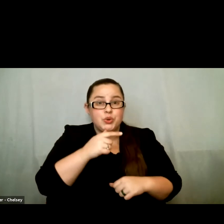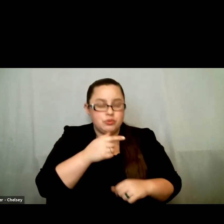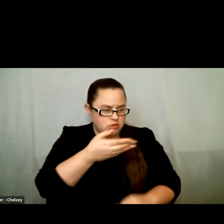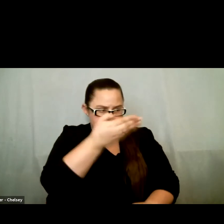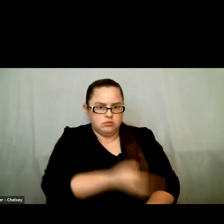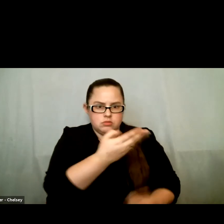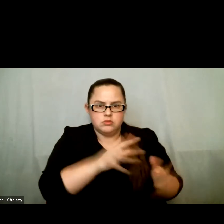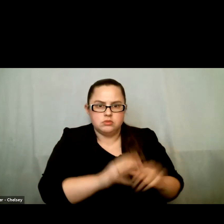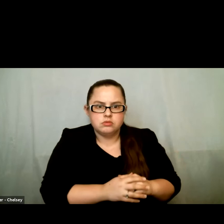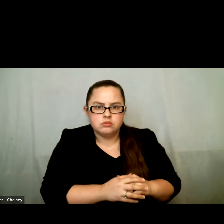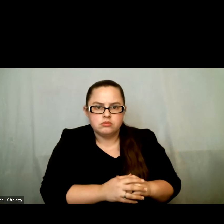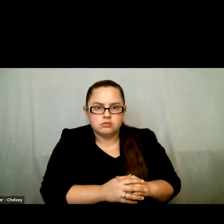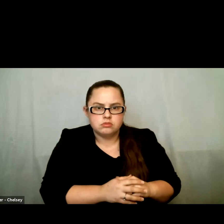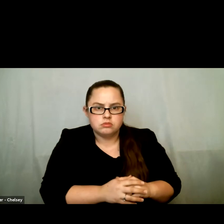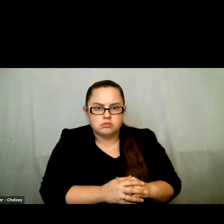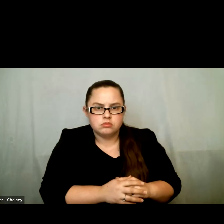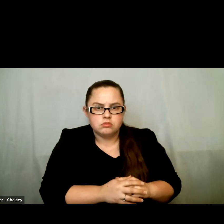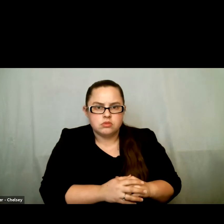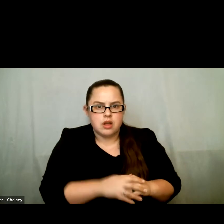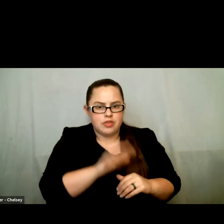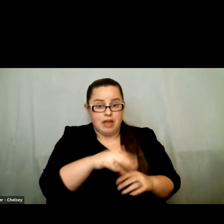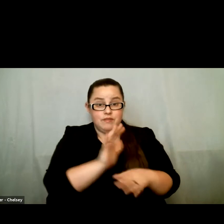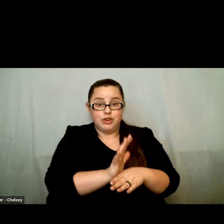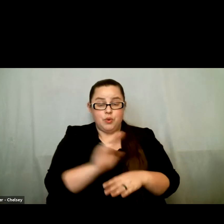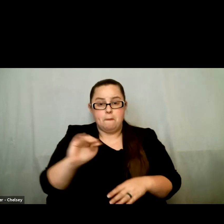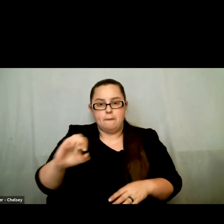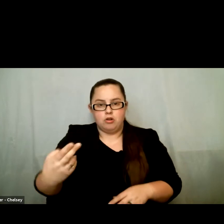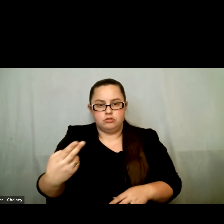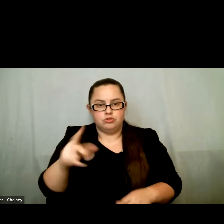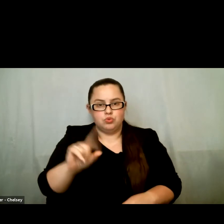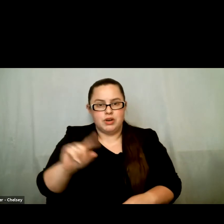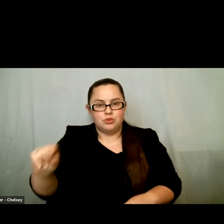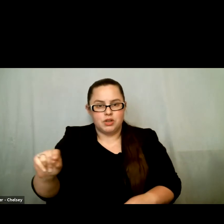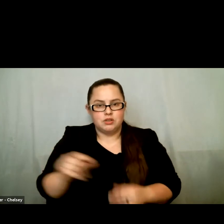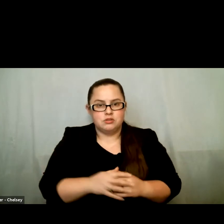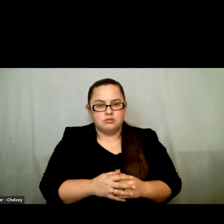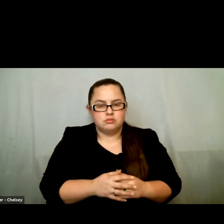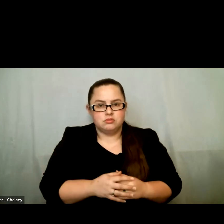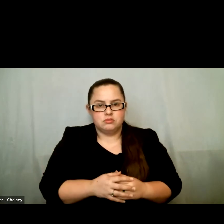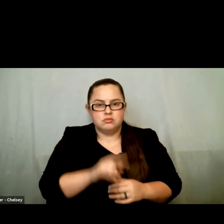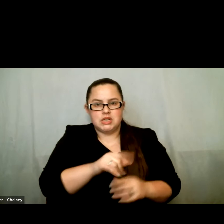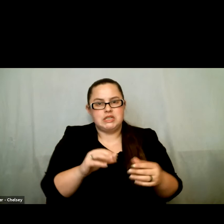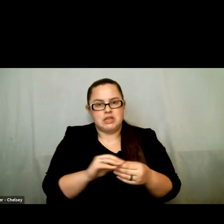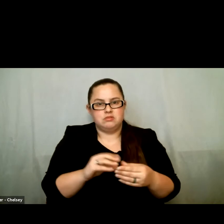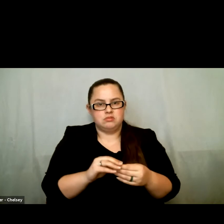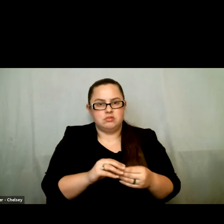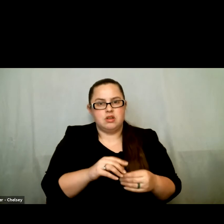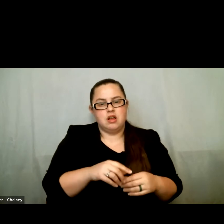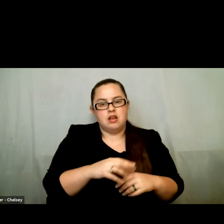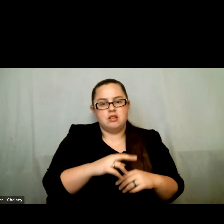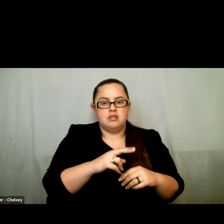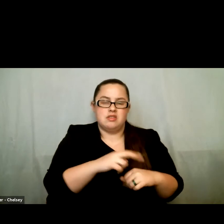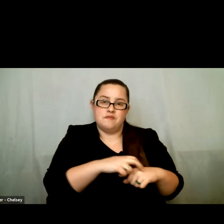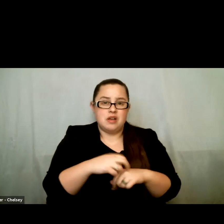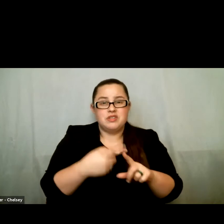saw, that was March 2020, in which you said the virus comes from China.